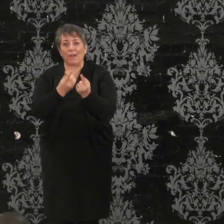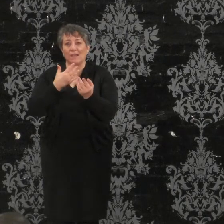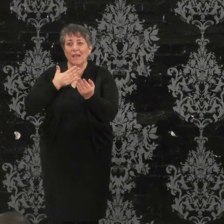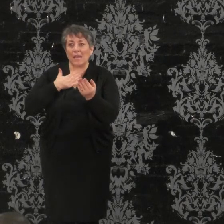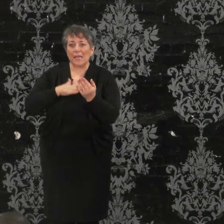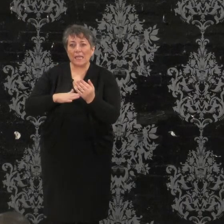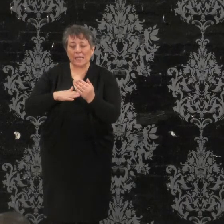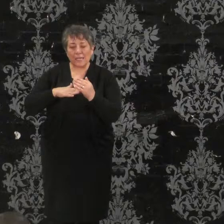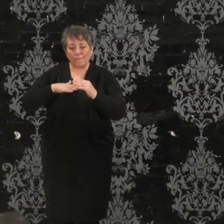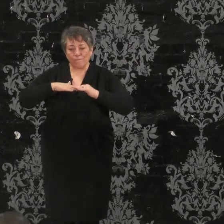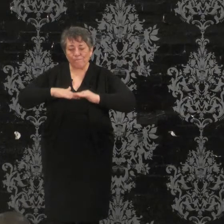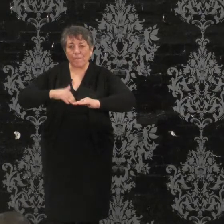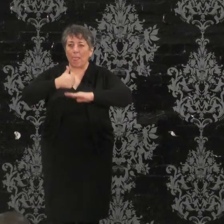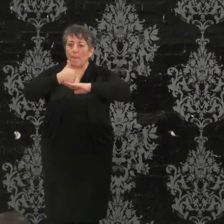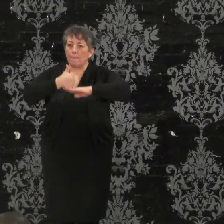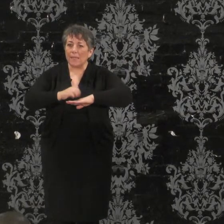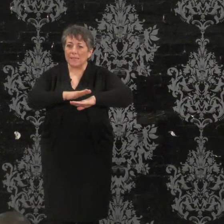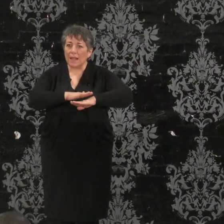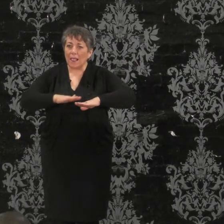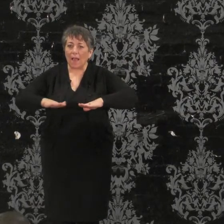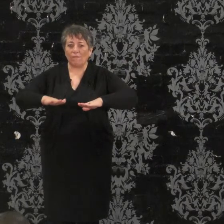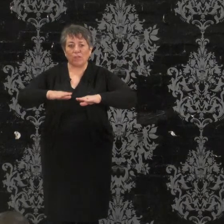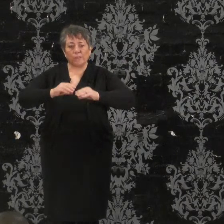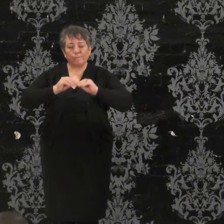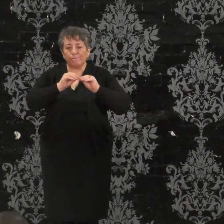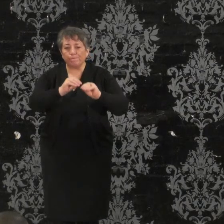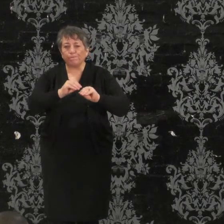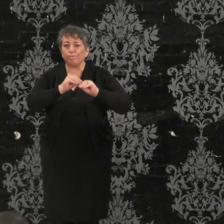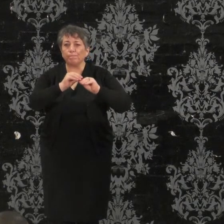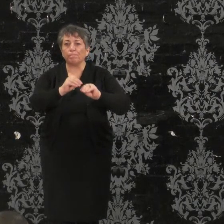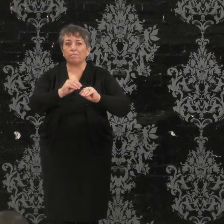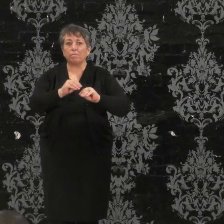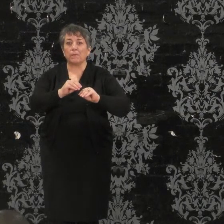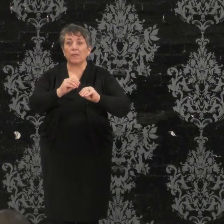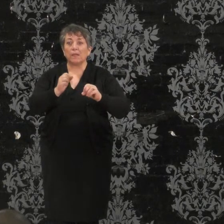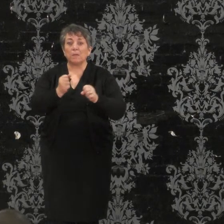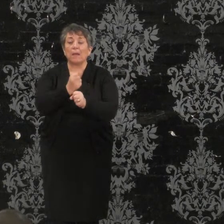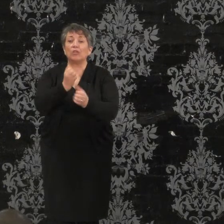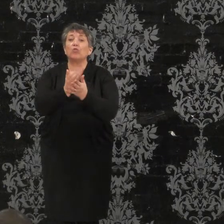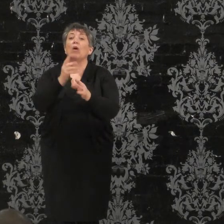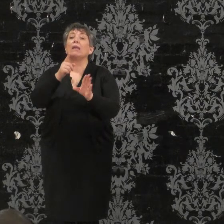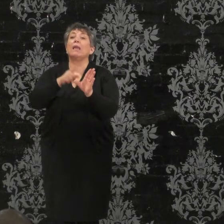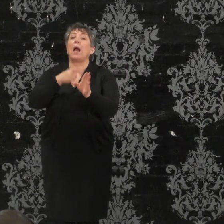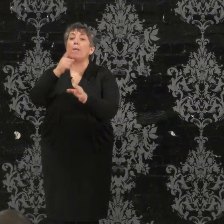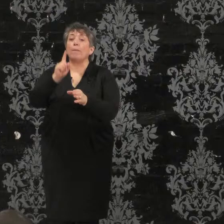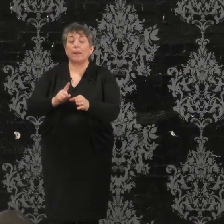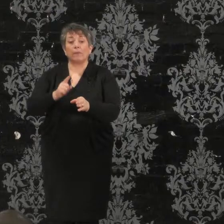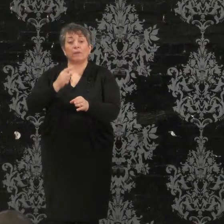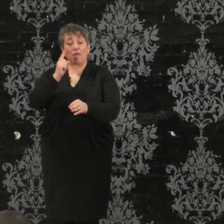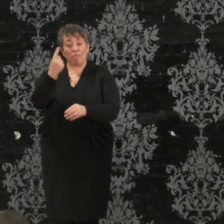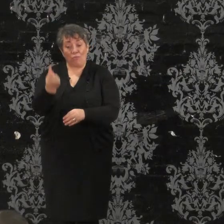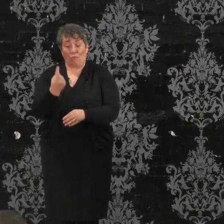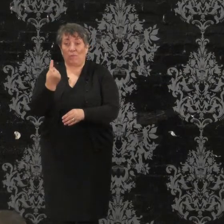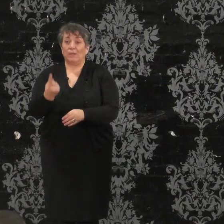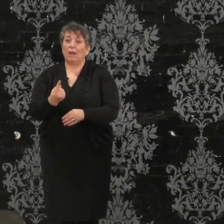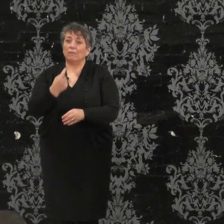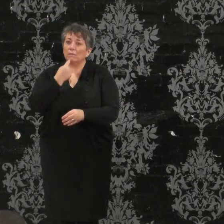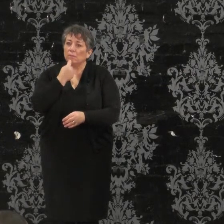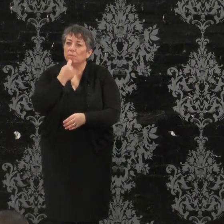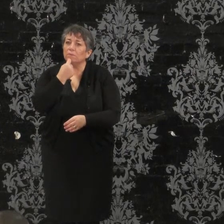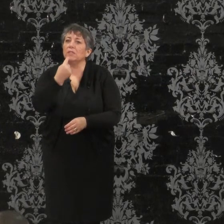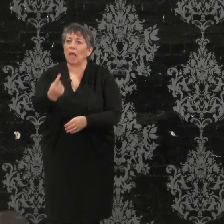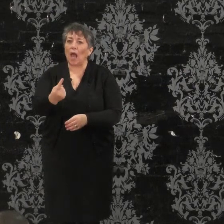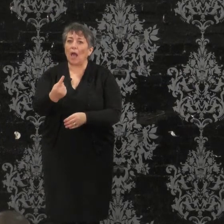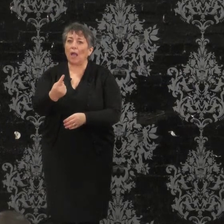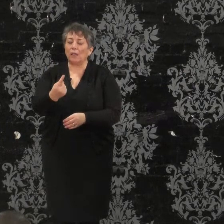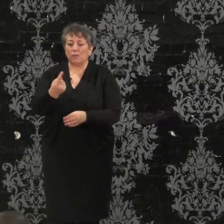level. It's also ensuring that young people have a voice in the solutions to reducing violence